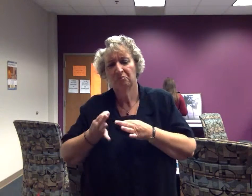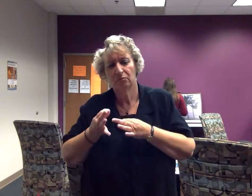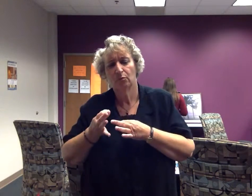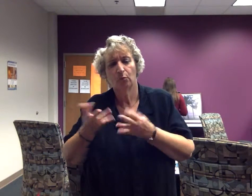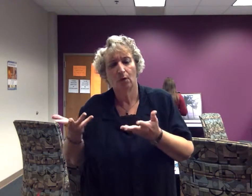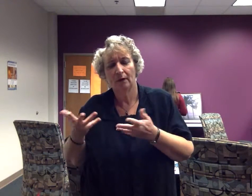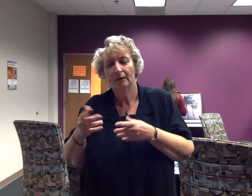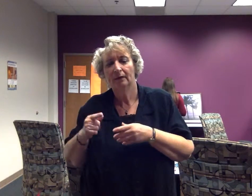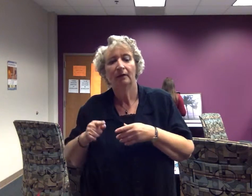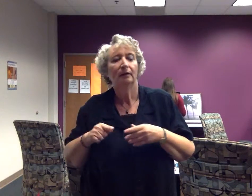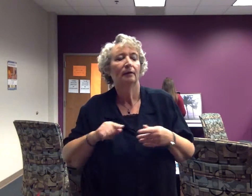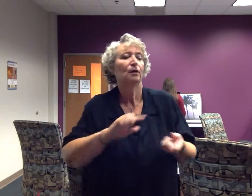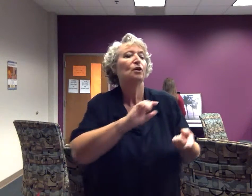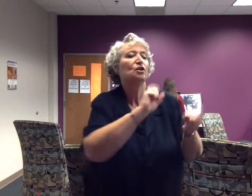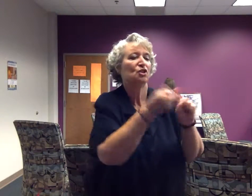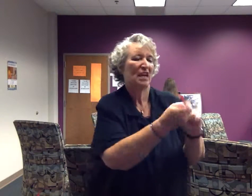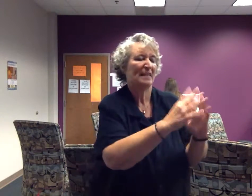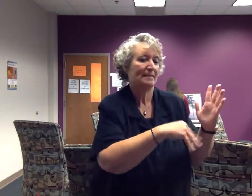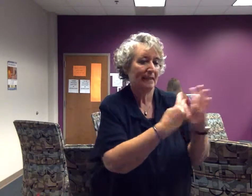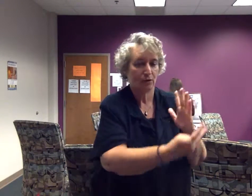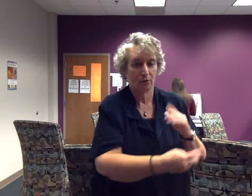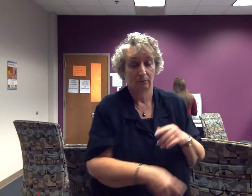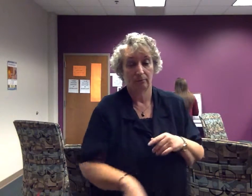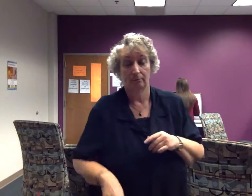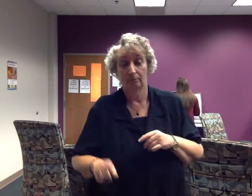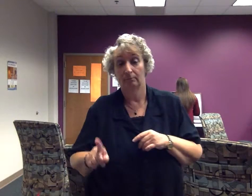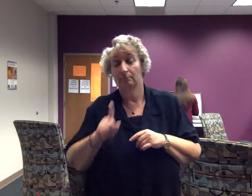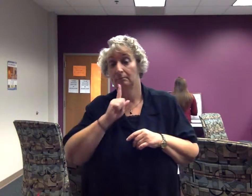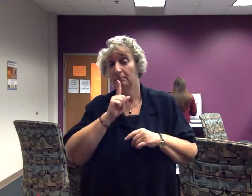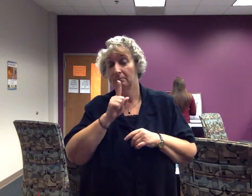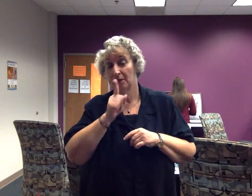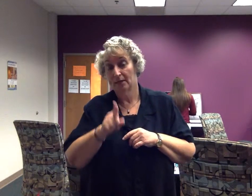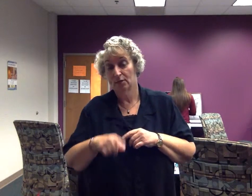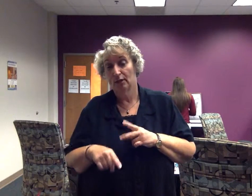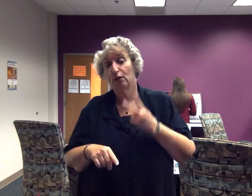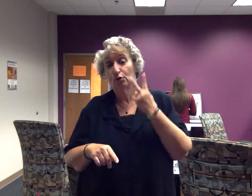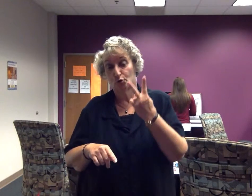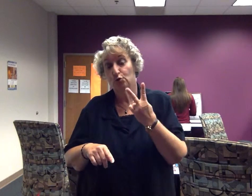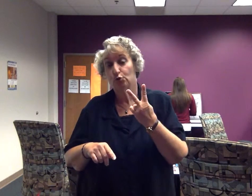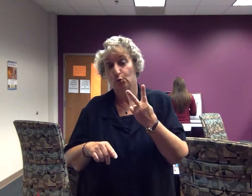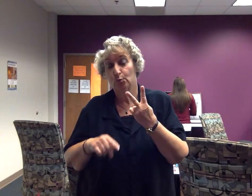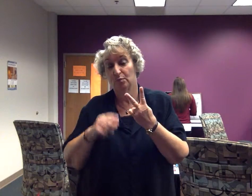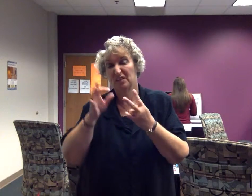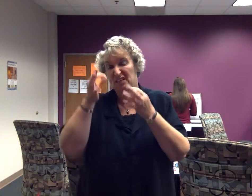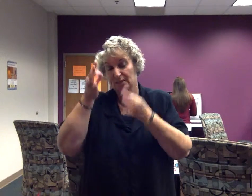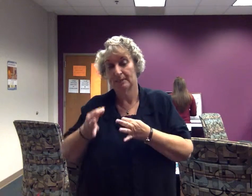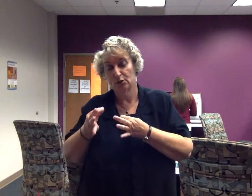There was actually two kind of decisions going on here. Right, and you decided to get mom involved.